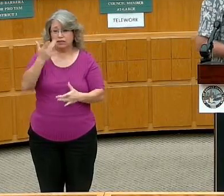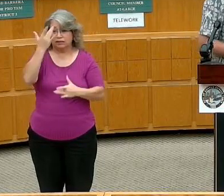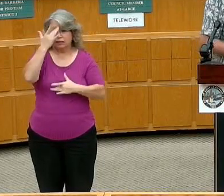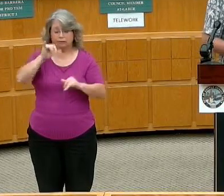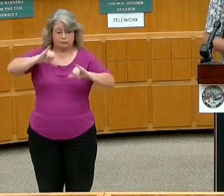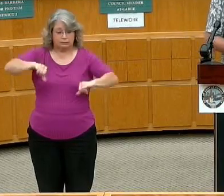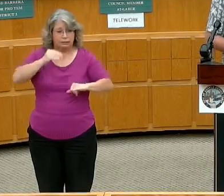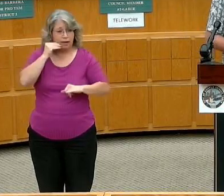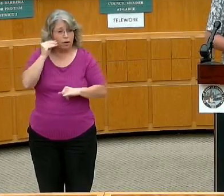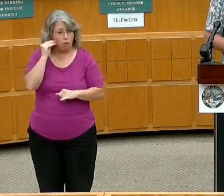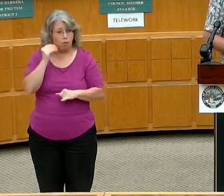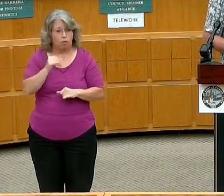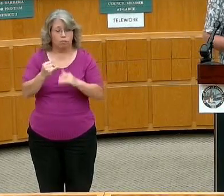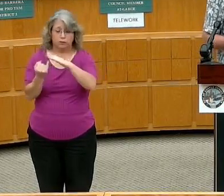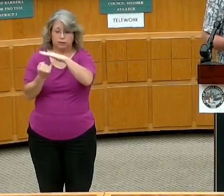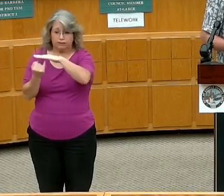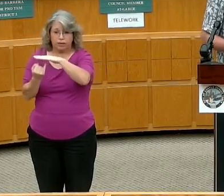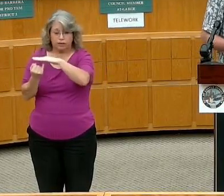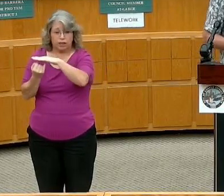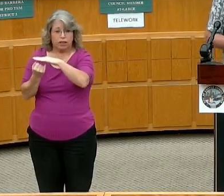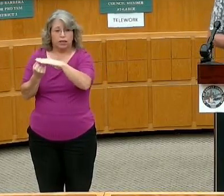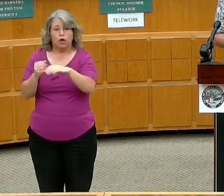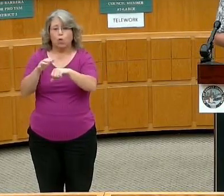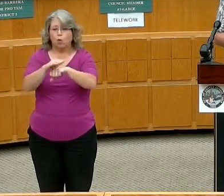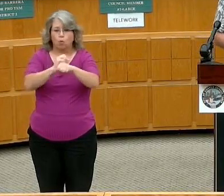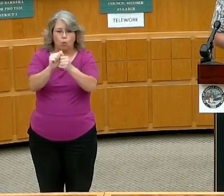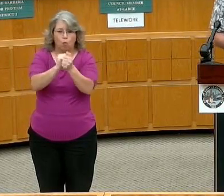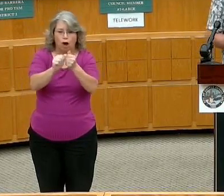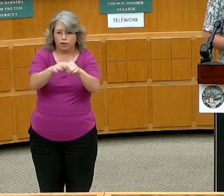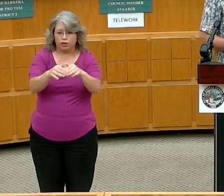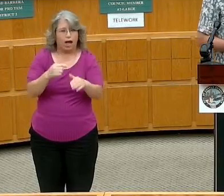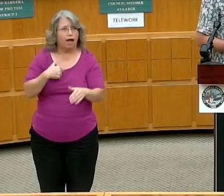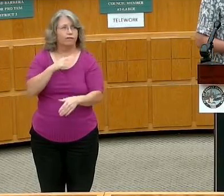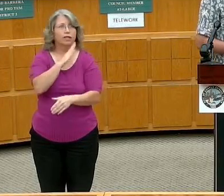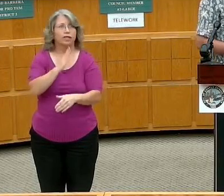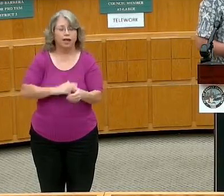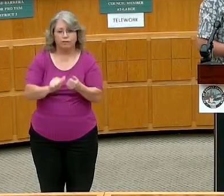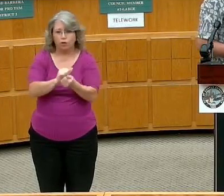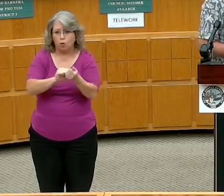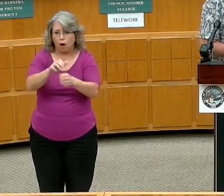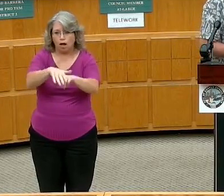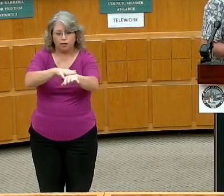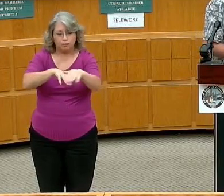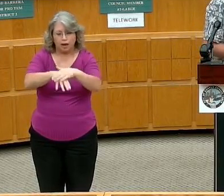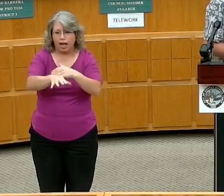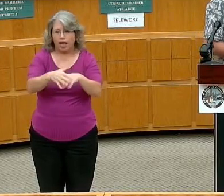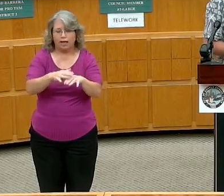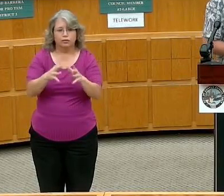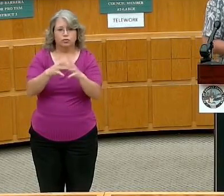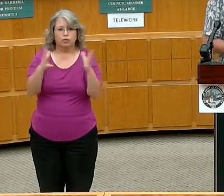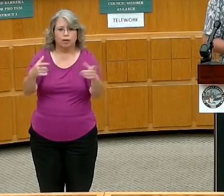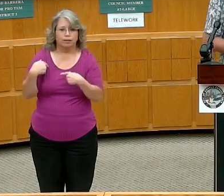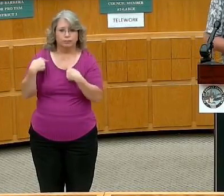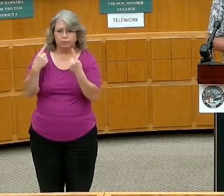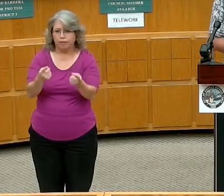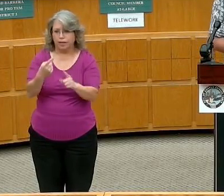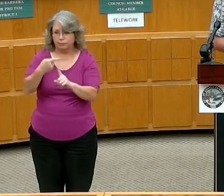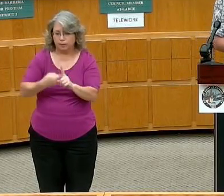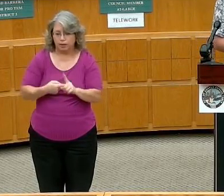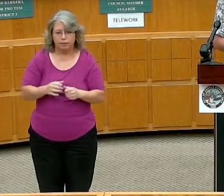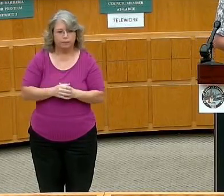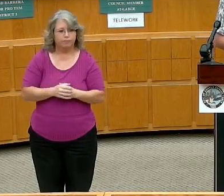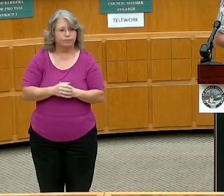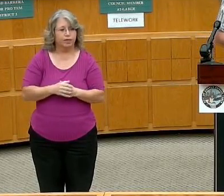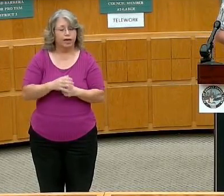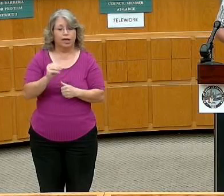Self-isolate, hygiene, wash your hands. I've never washed my hands so much in my life as in the past 4 weeks. And laboratory testing.